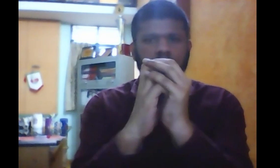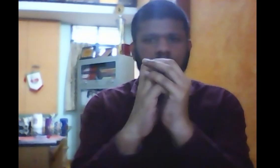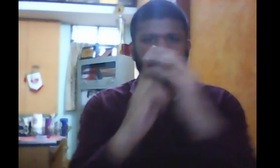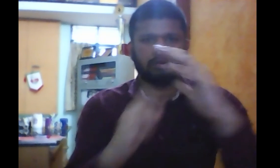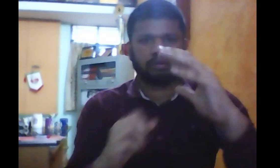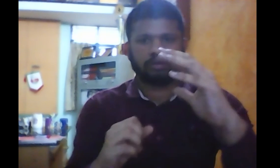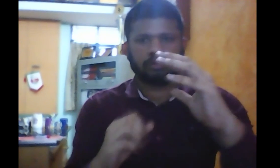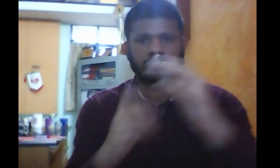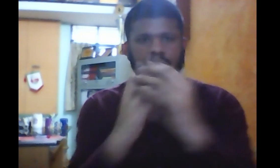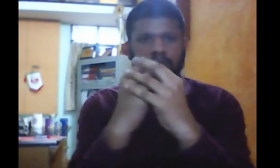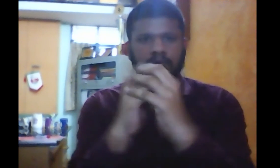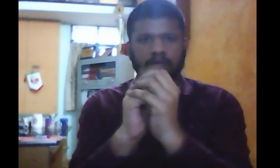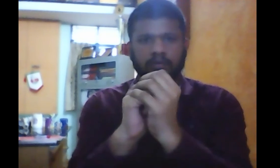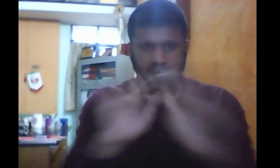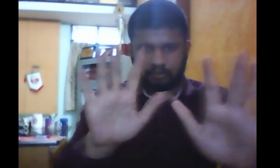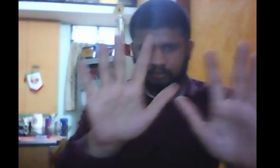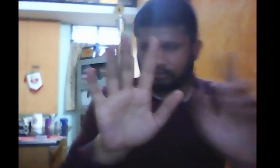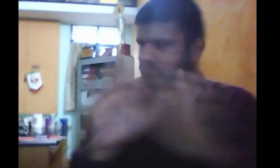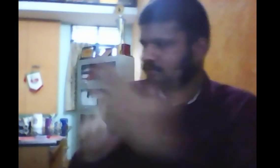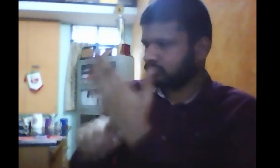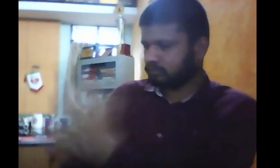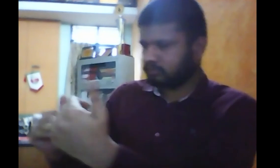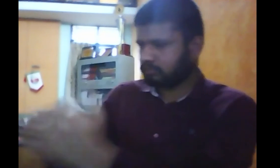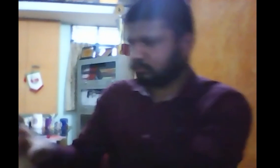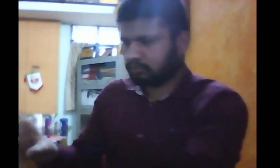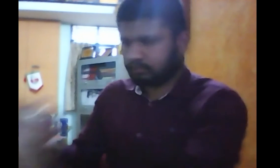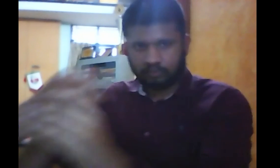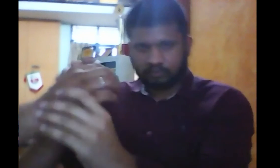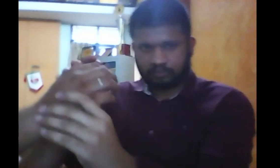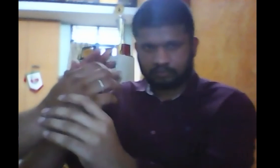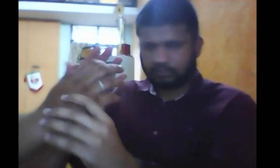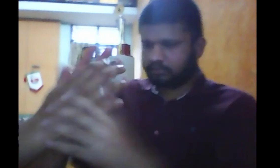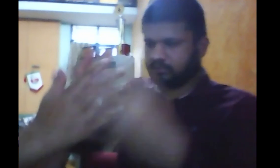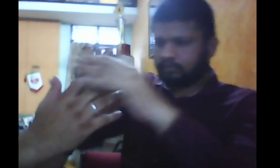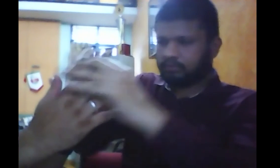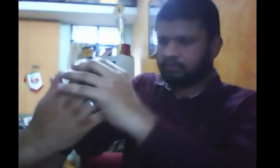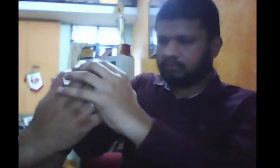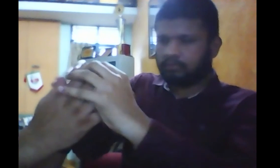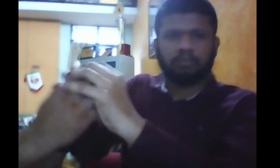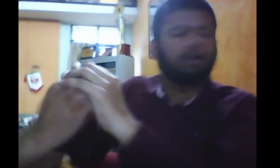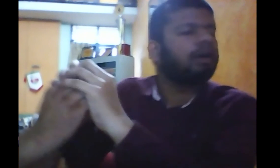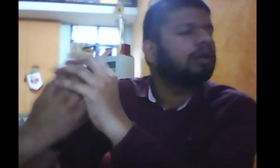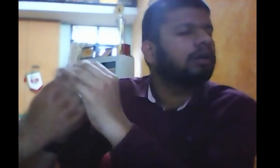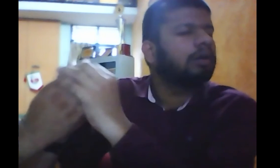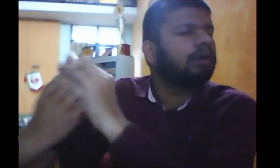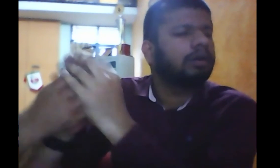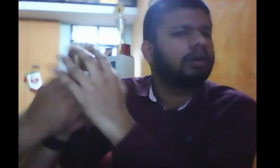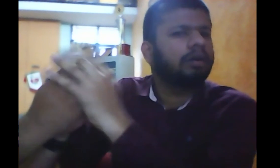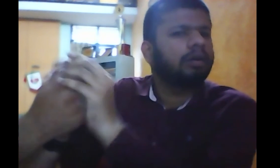using their hand, like for example, this is the hand, and I am signing, and they are